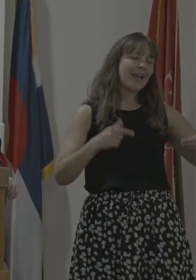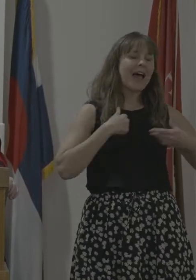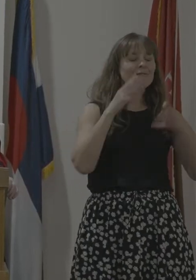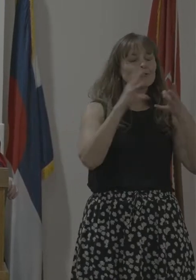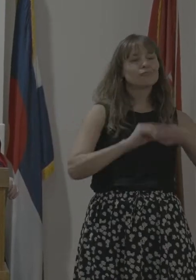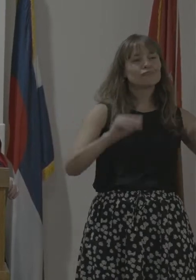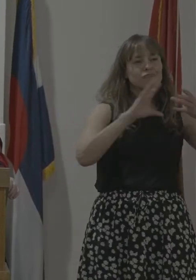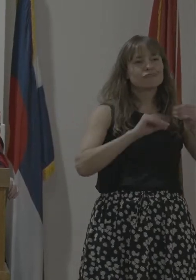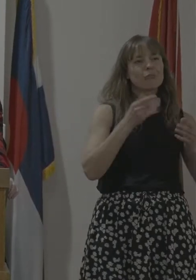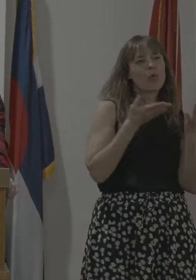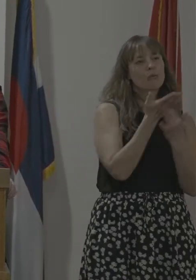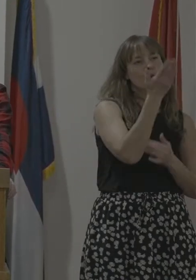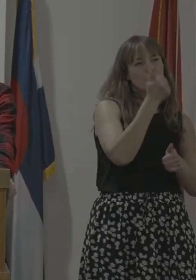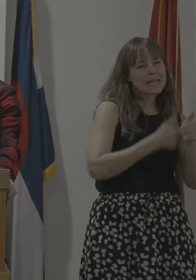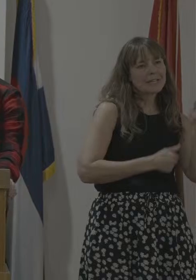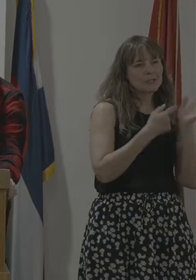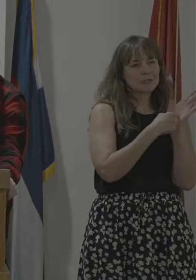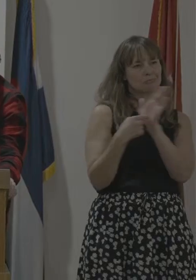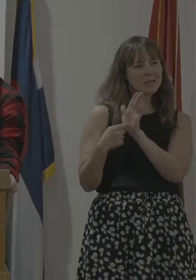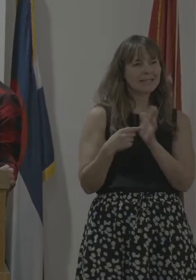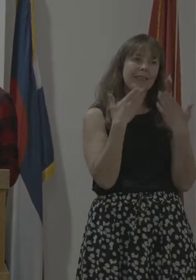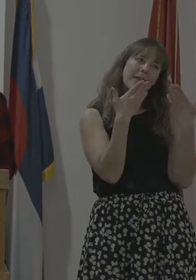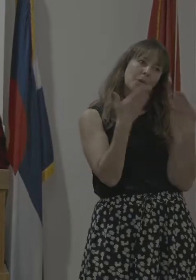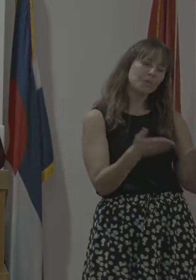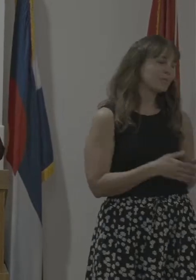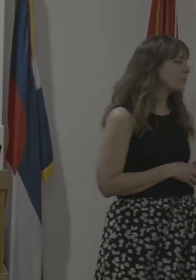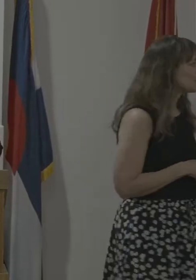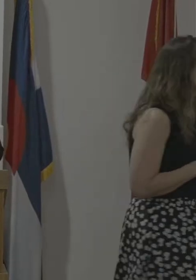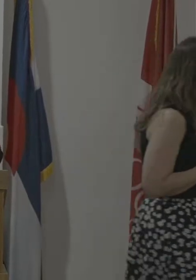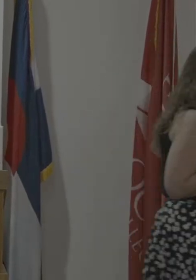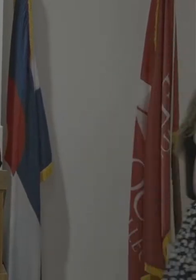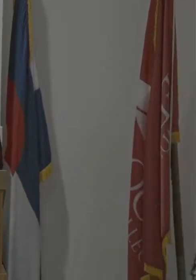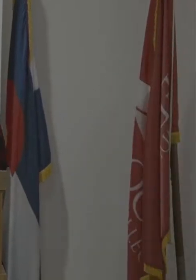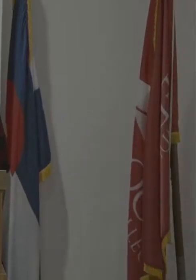story through each piece. Thank you.